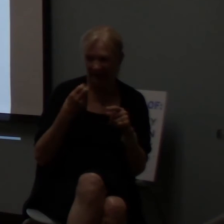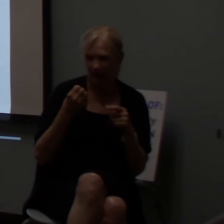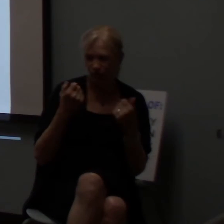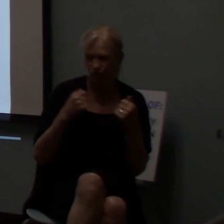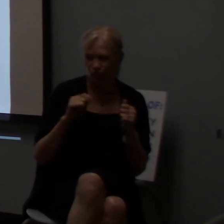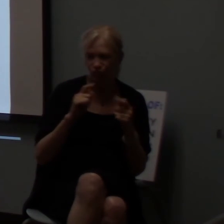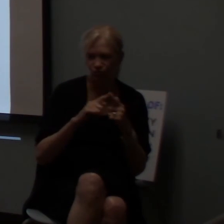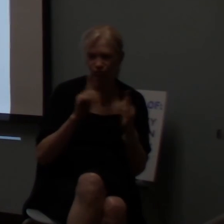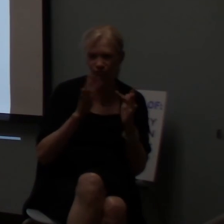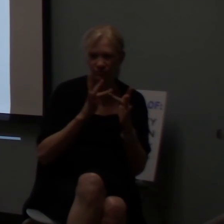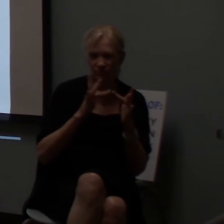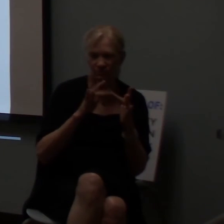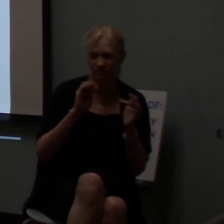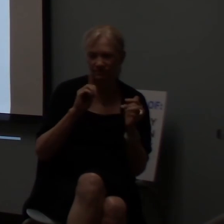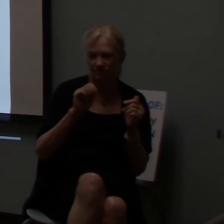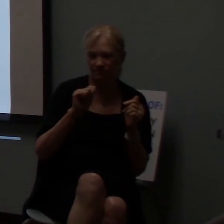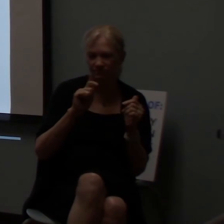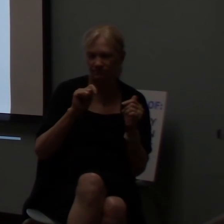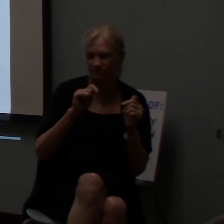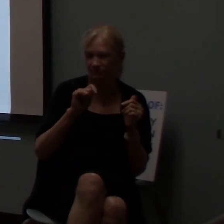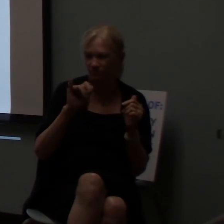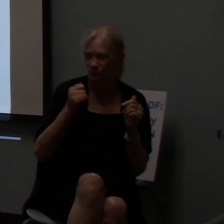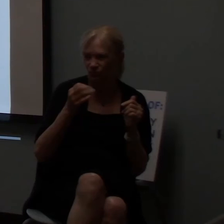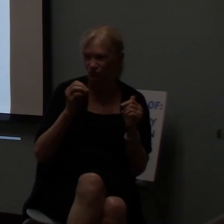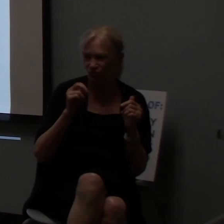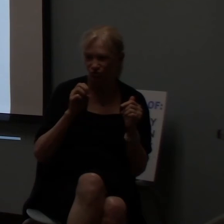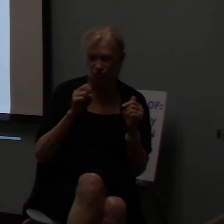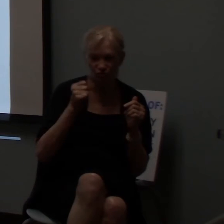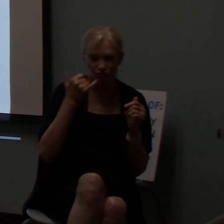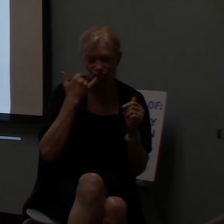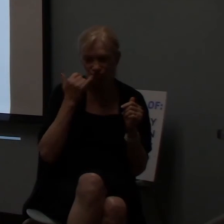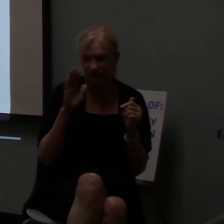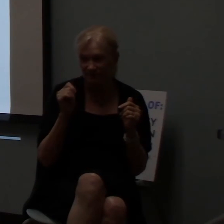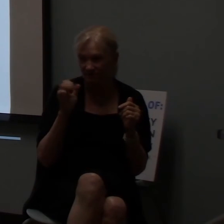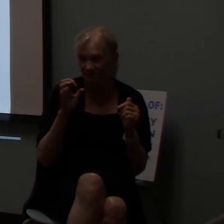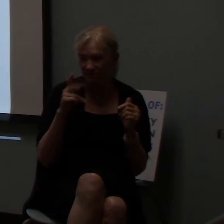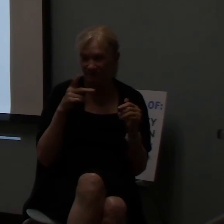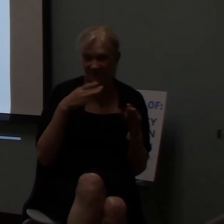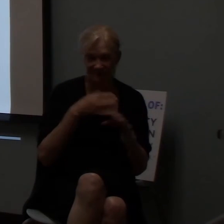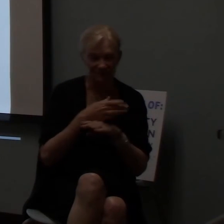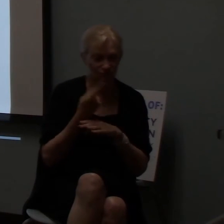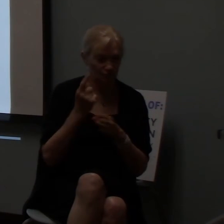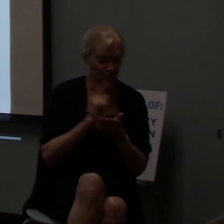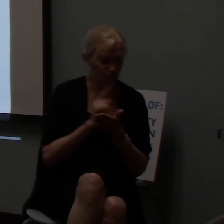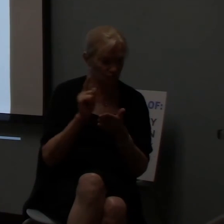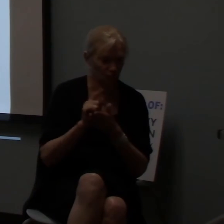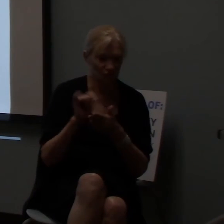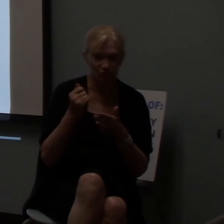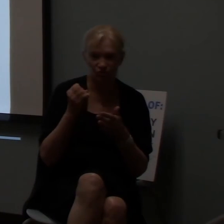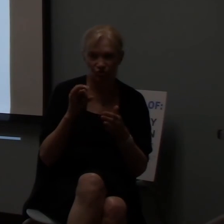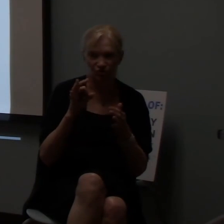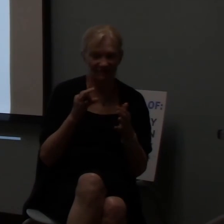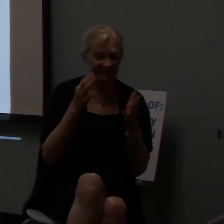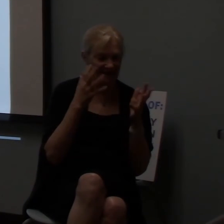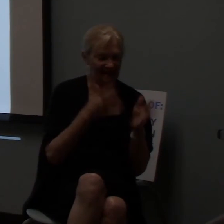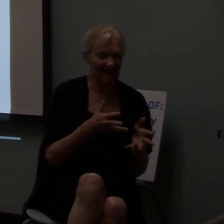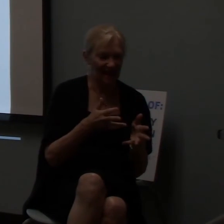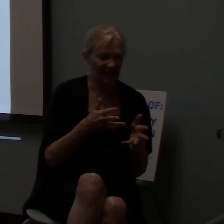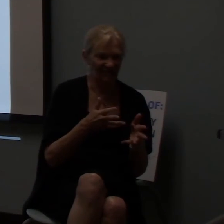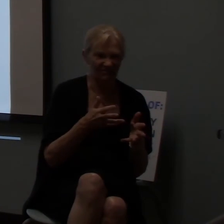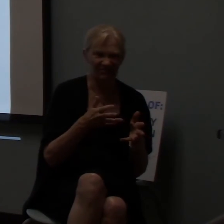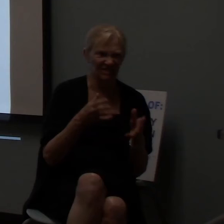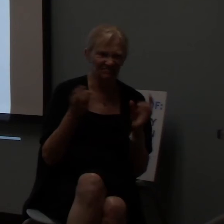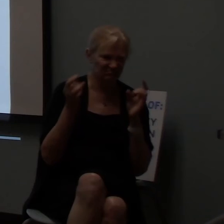get a hold of Matt Jones. And Matt called him back after a week, and Jeff had left him a couple of pretty